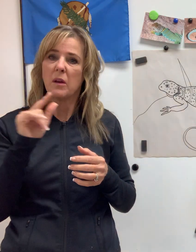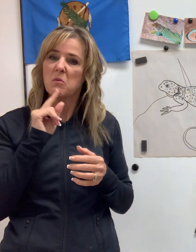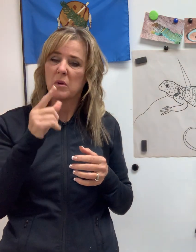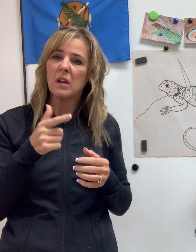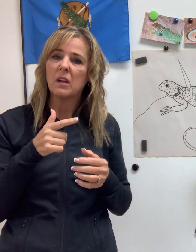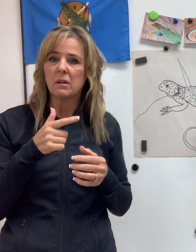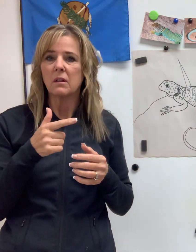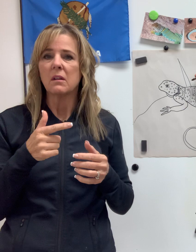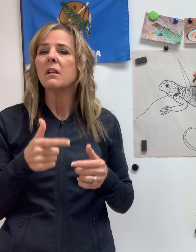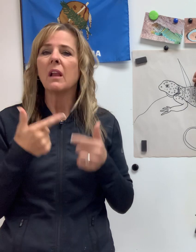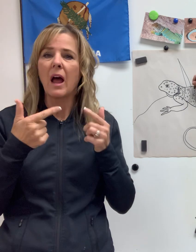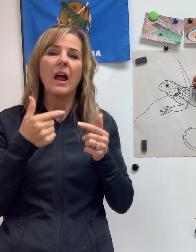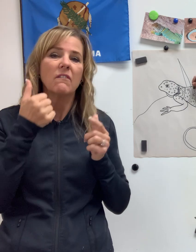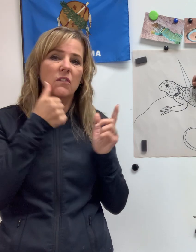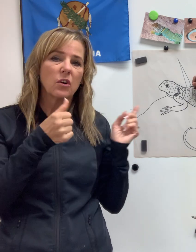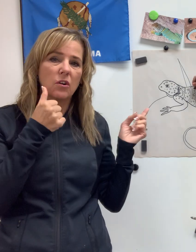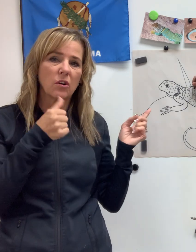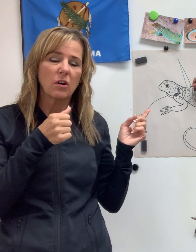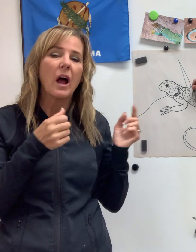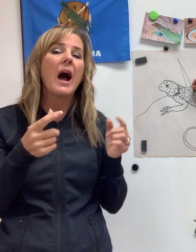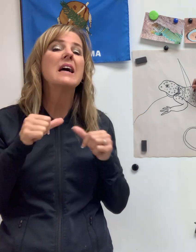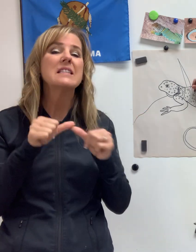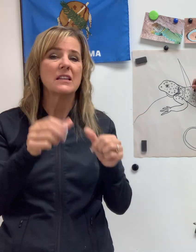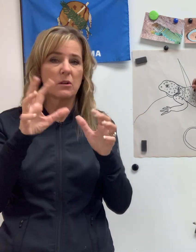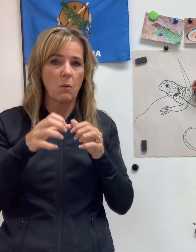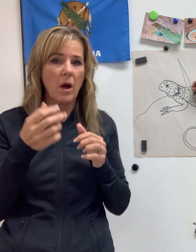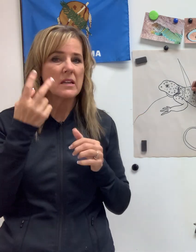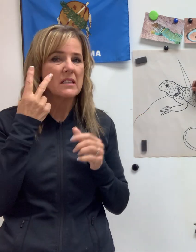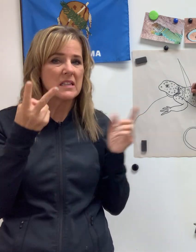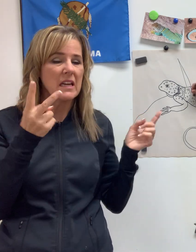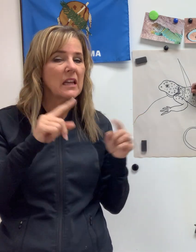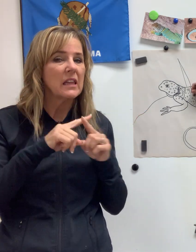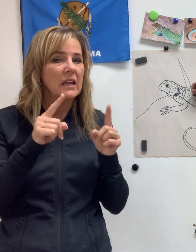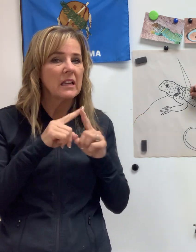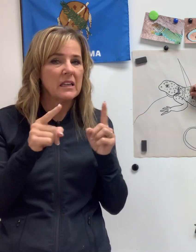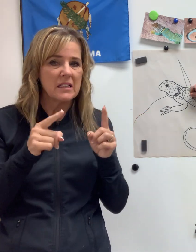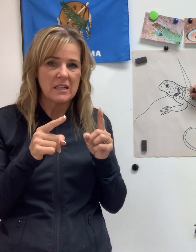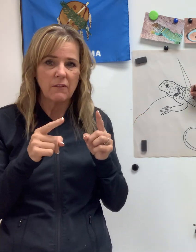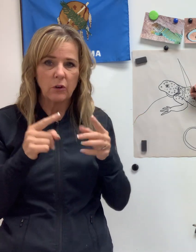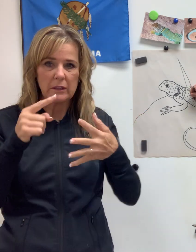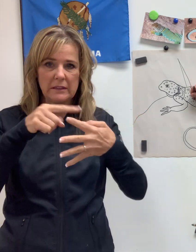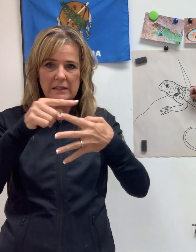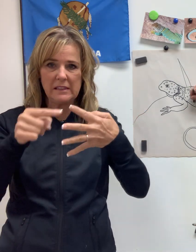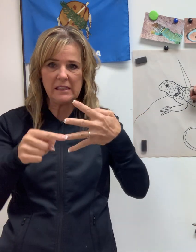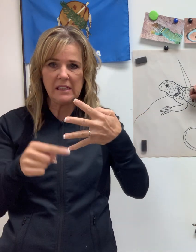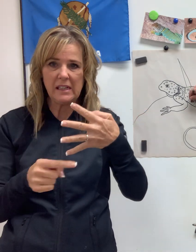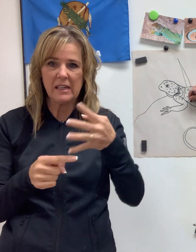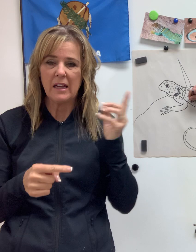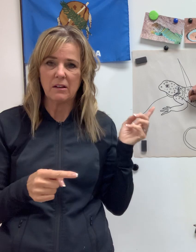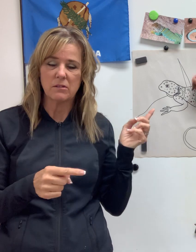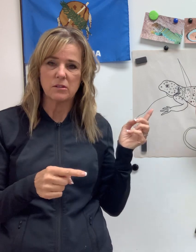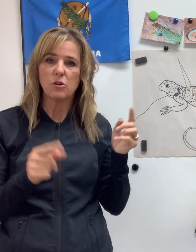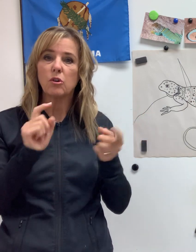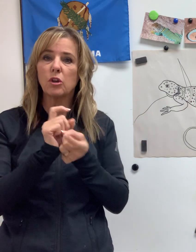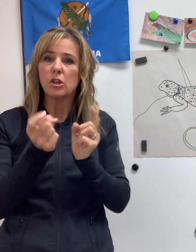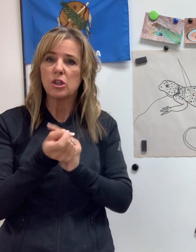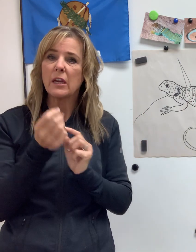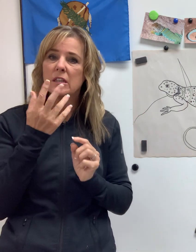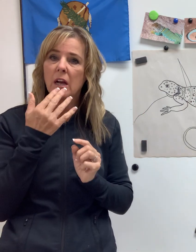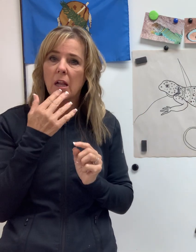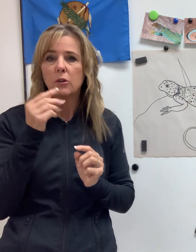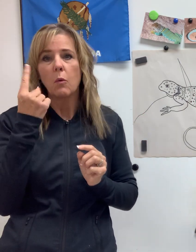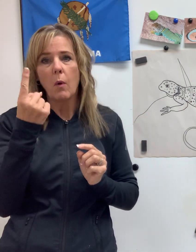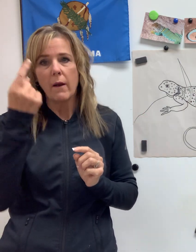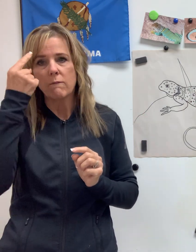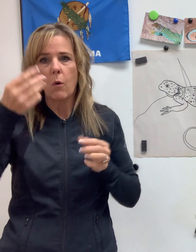could come on here, and I still wanna see those different patterns really standing out. So I could take one color for the